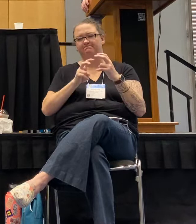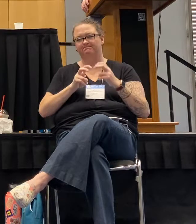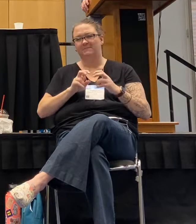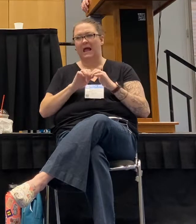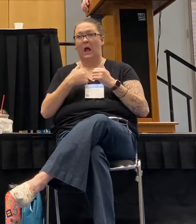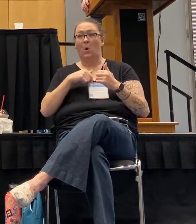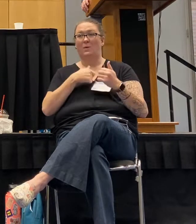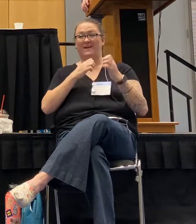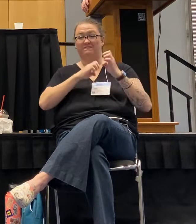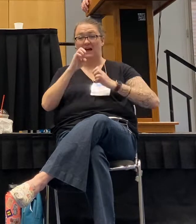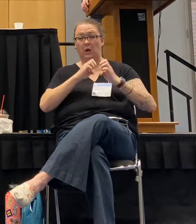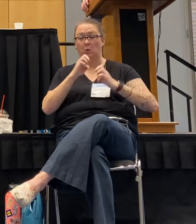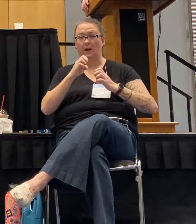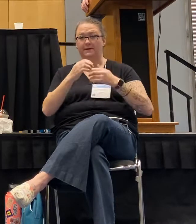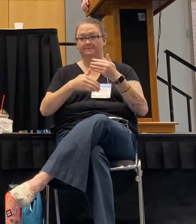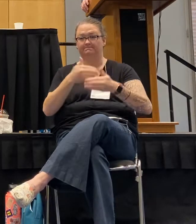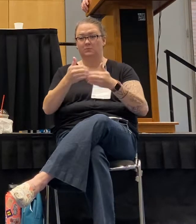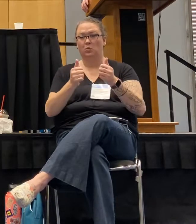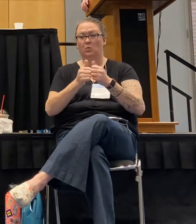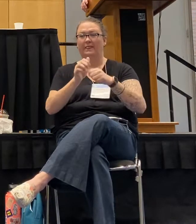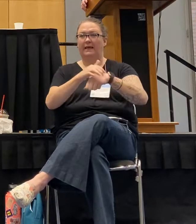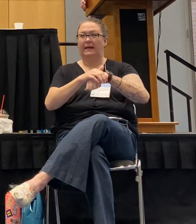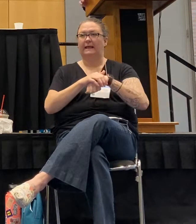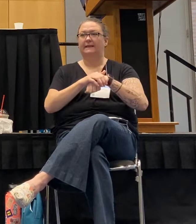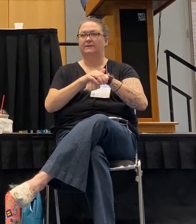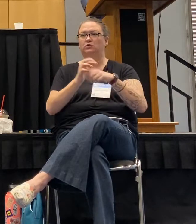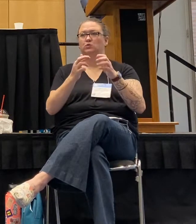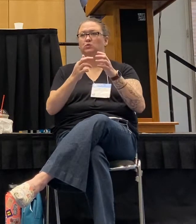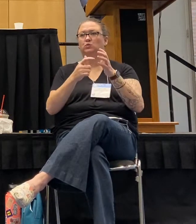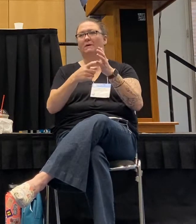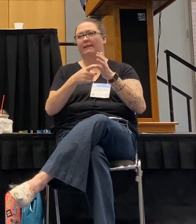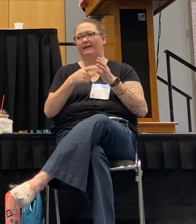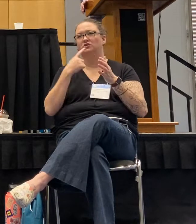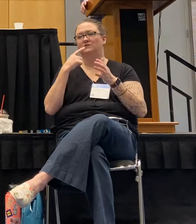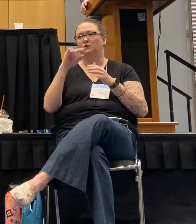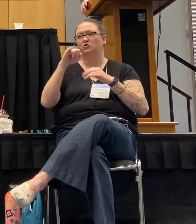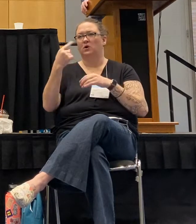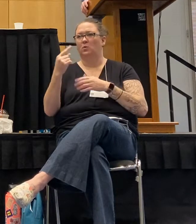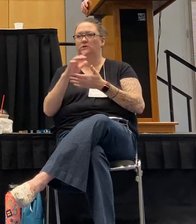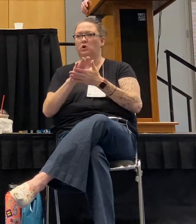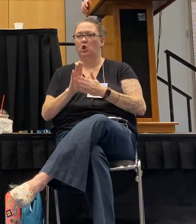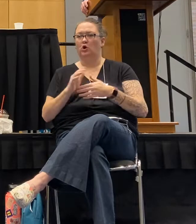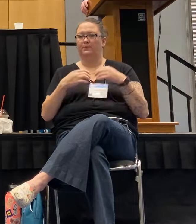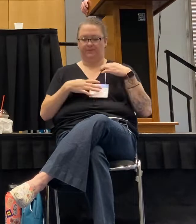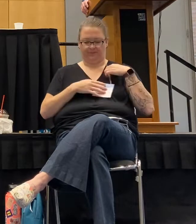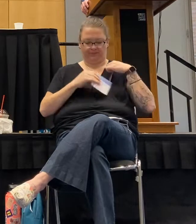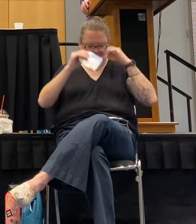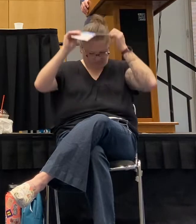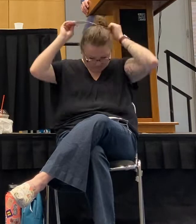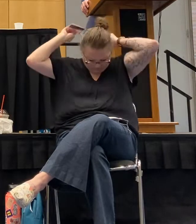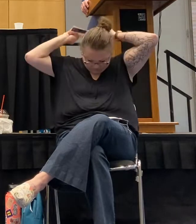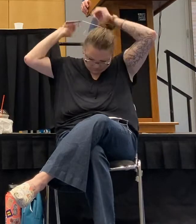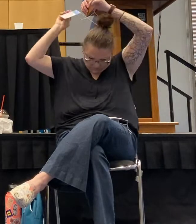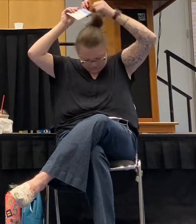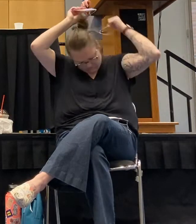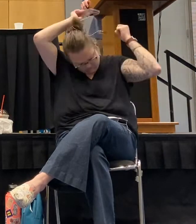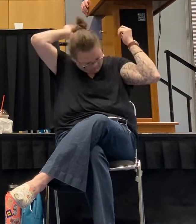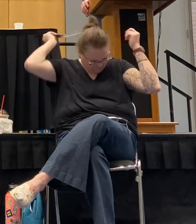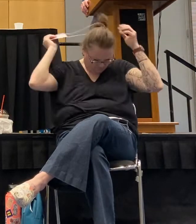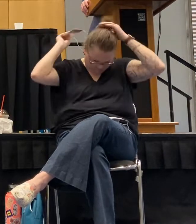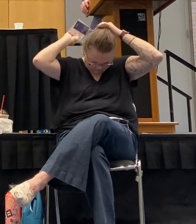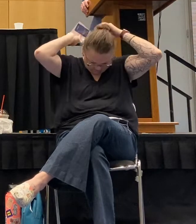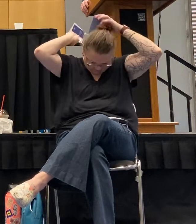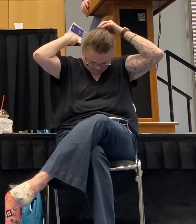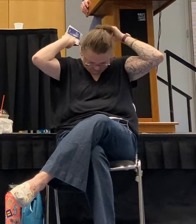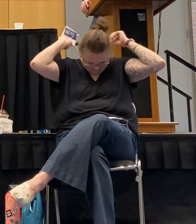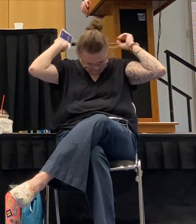with the English proficiency regulations for the J-1 scholars. So to start, we'll do some quick introductions. I'll begin. My name is Sam Brown, and I am the